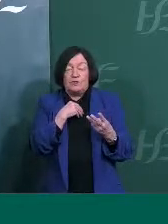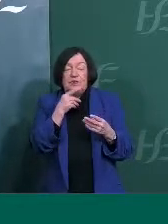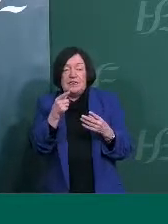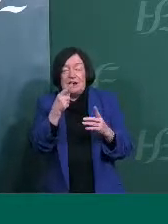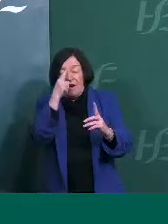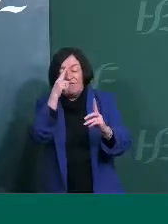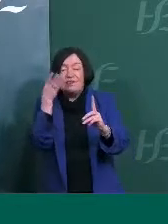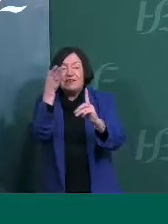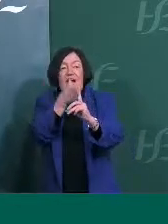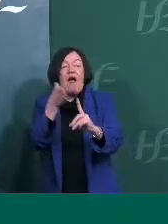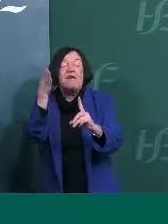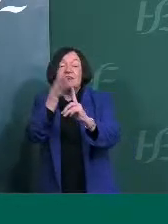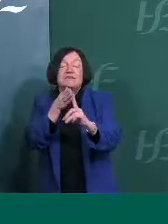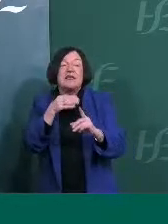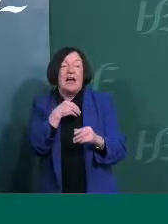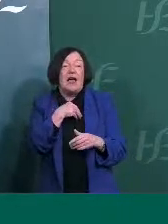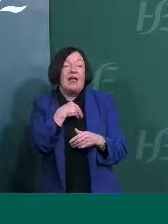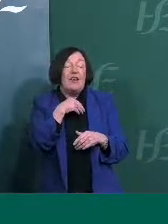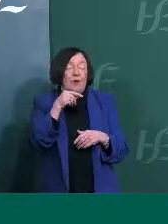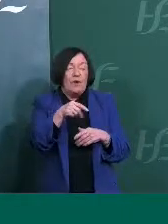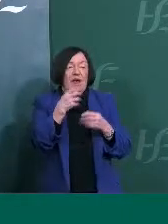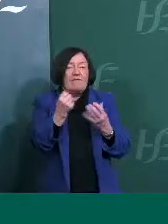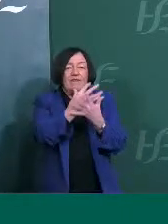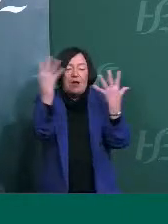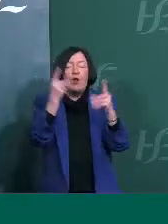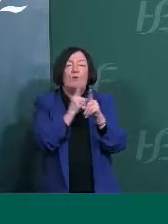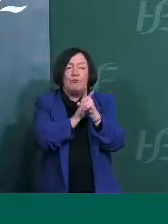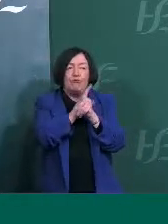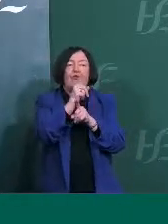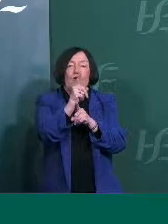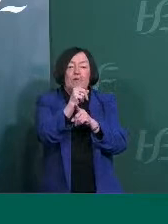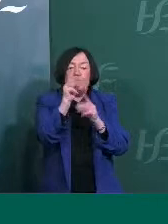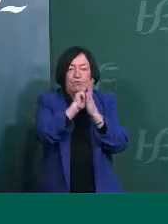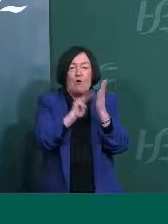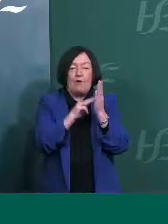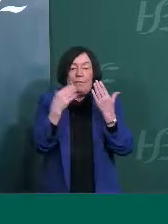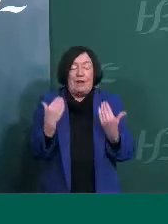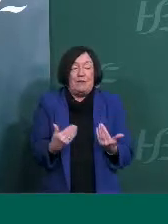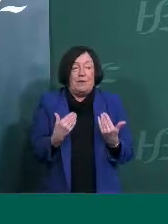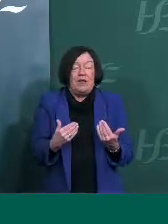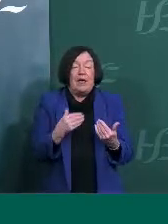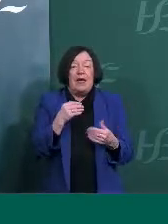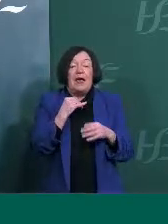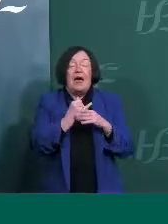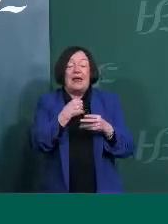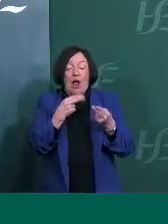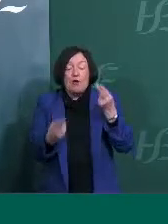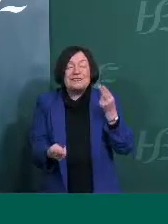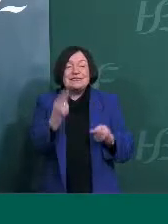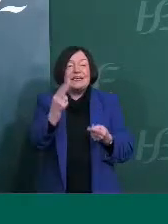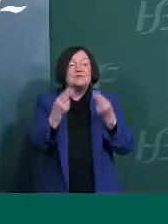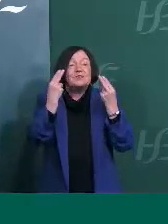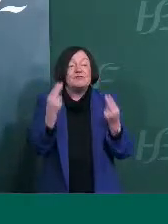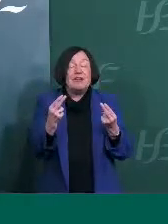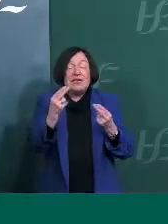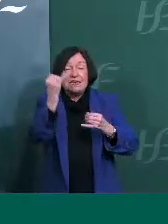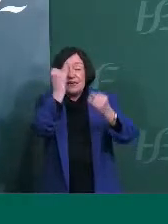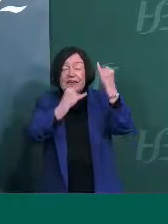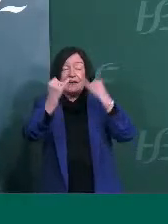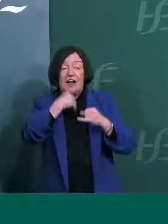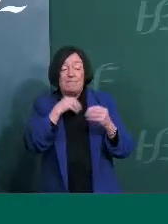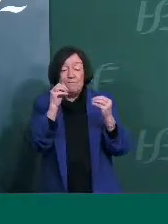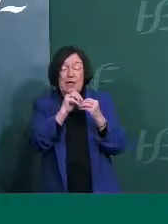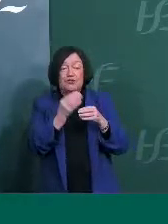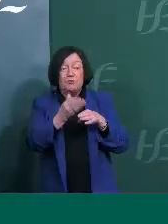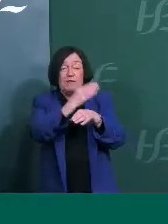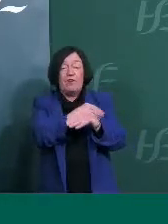of targets. And we have a significant improvement programme underway on that. And critically, our assessment of need initiative, and I've mentioned this here before,